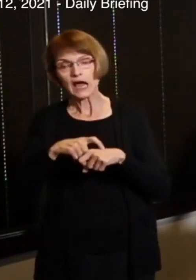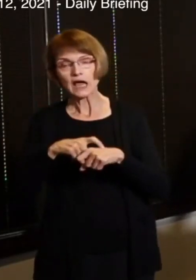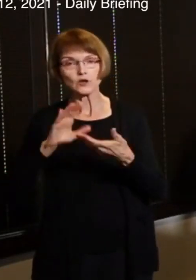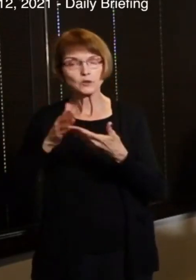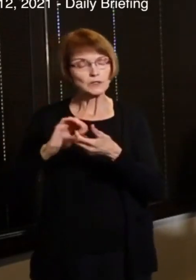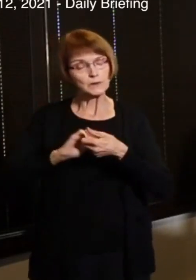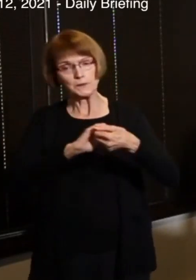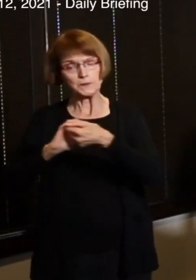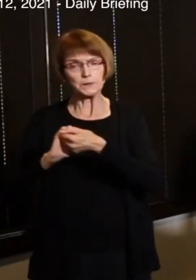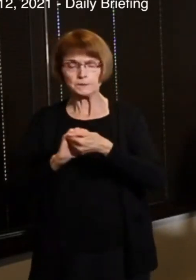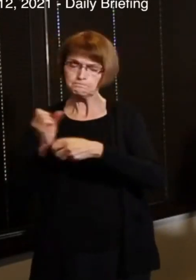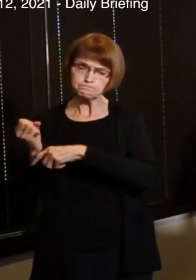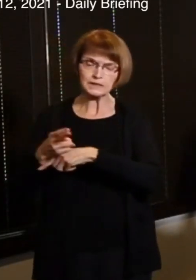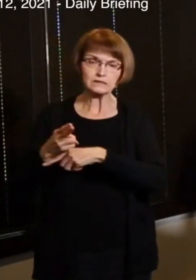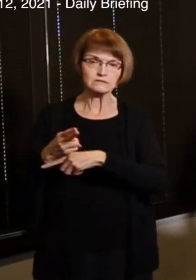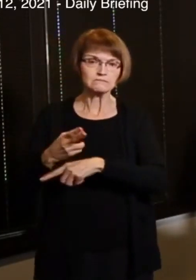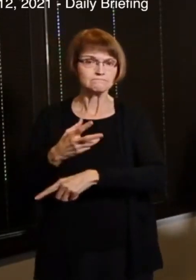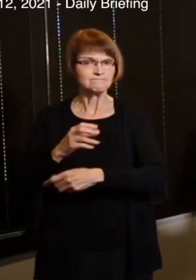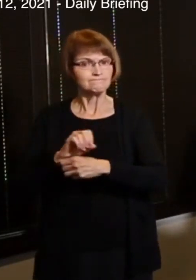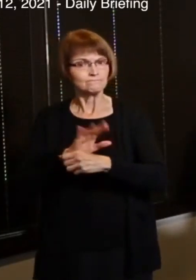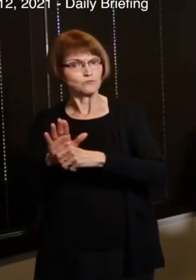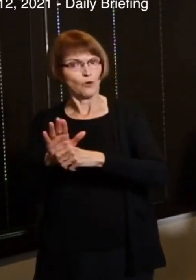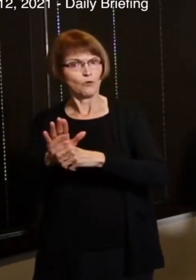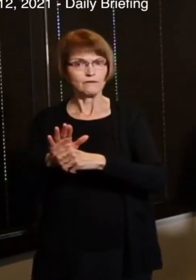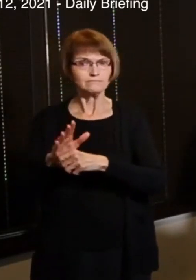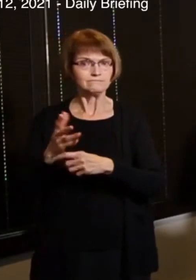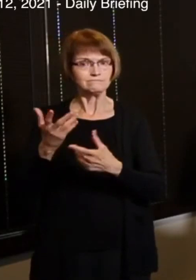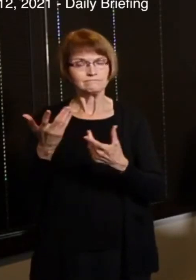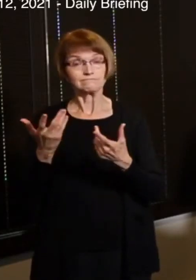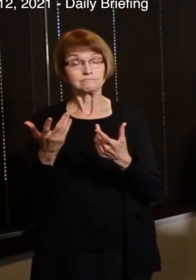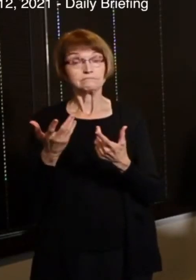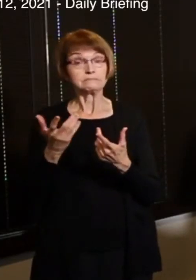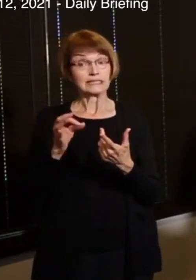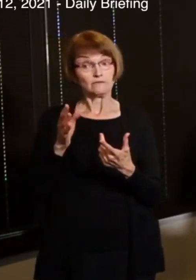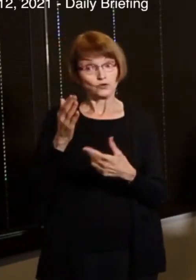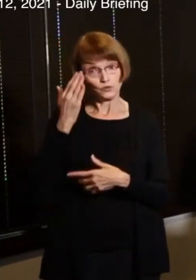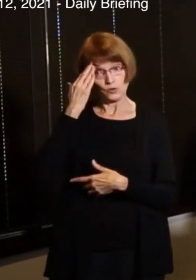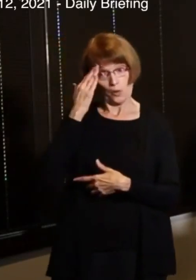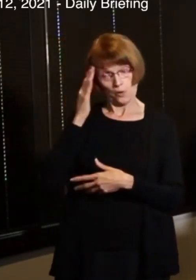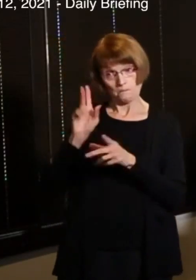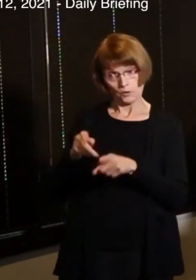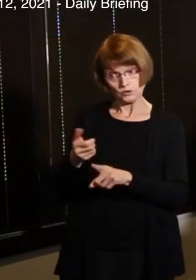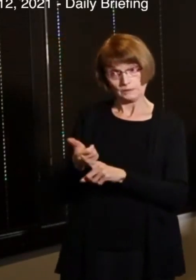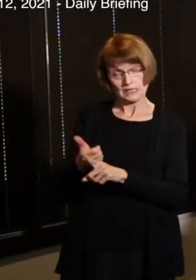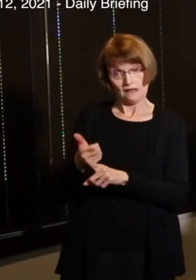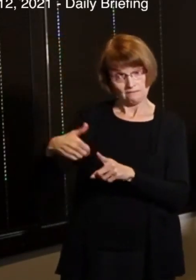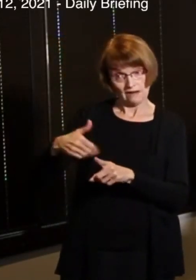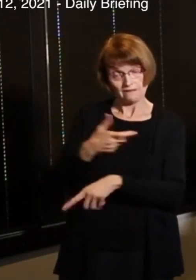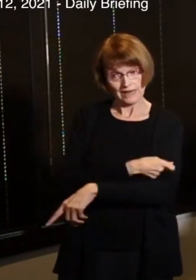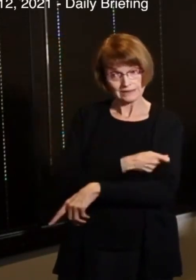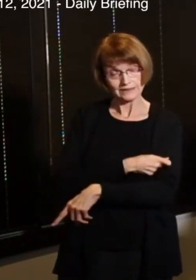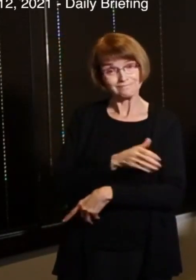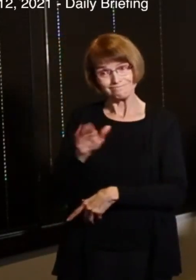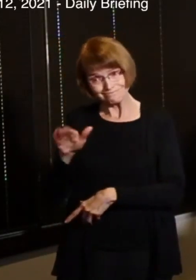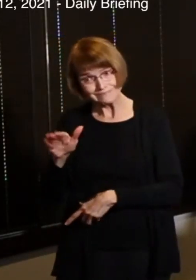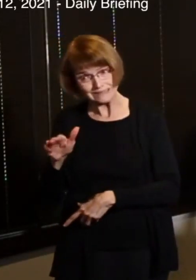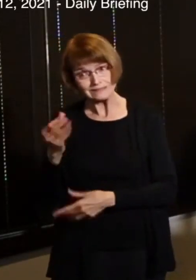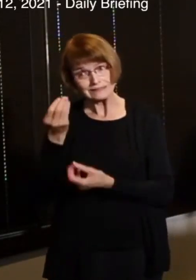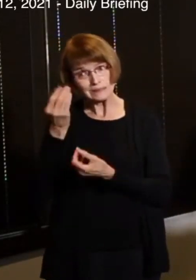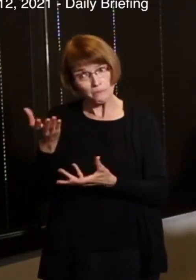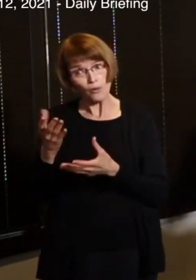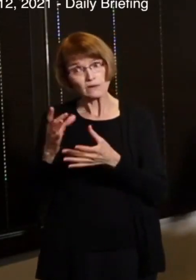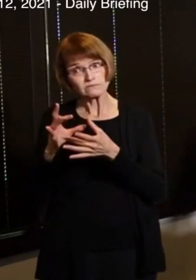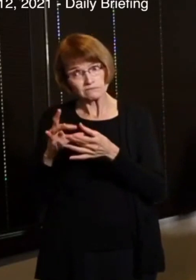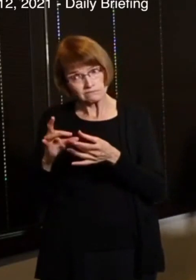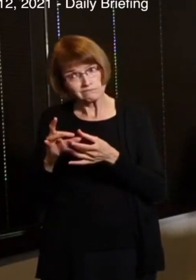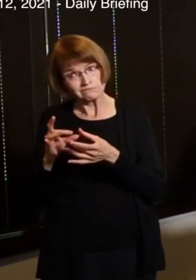to victory over the virus. So please, if you know someone who's not been vaccinated, speak to them about its importance.